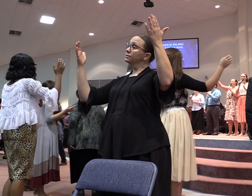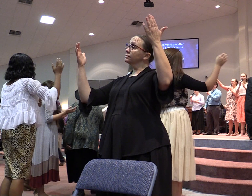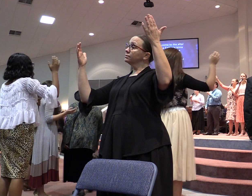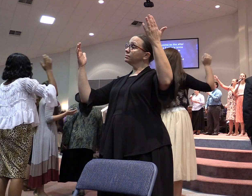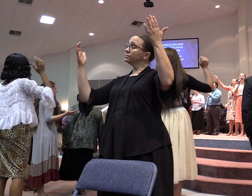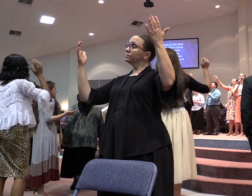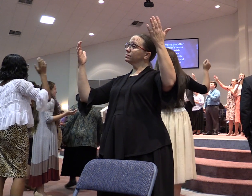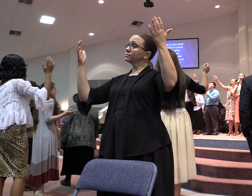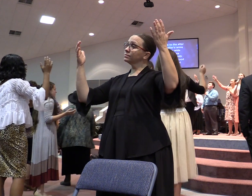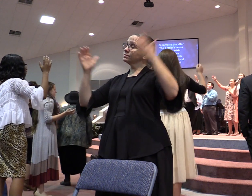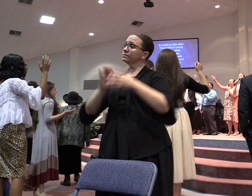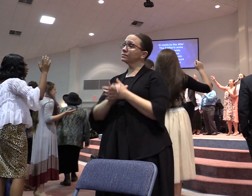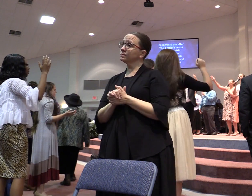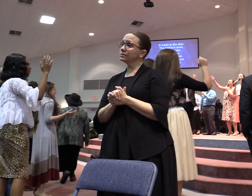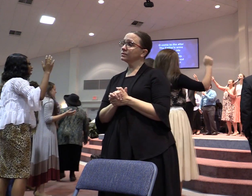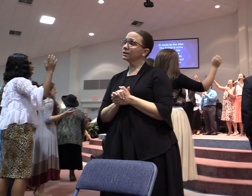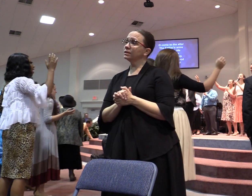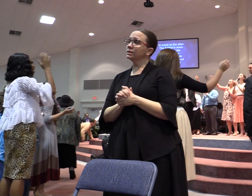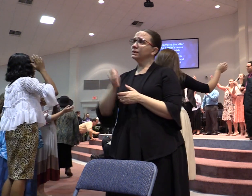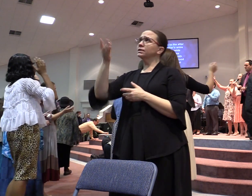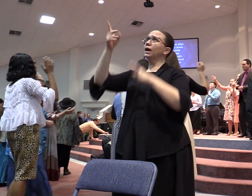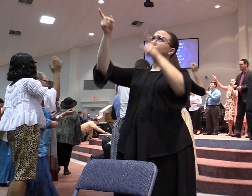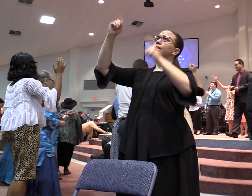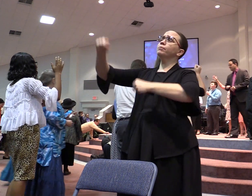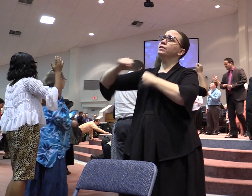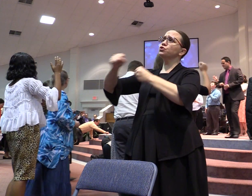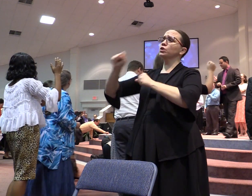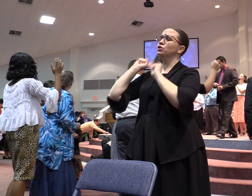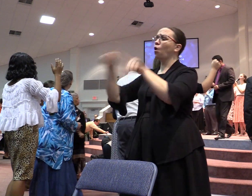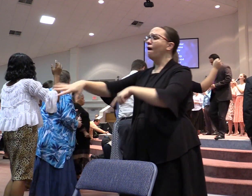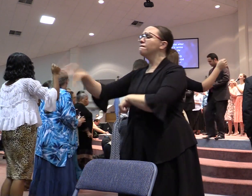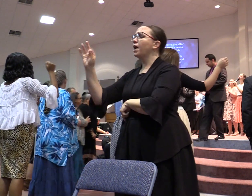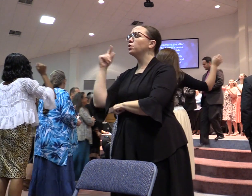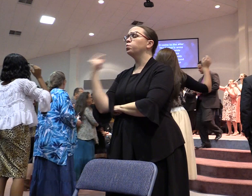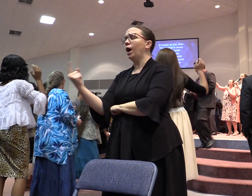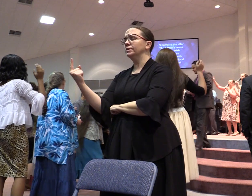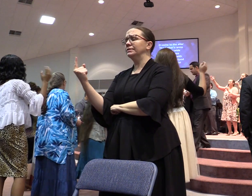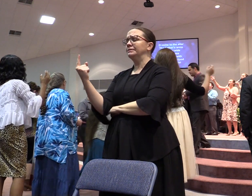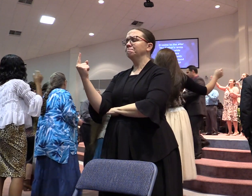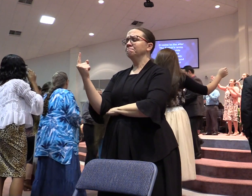Yes.